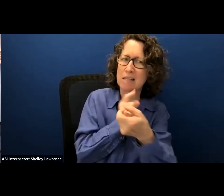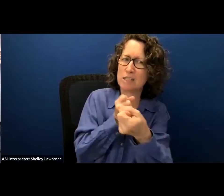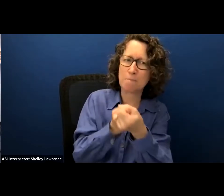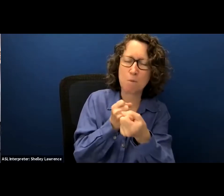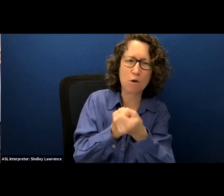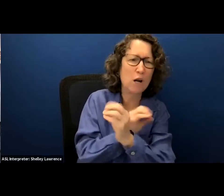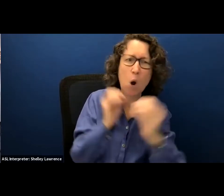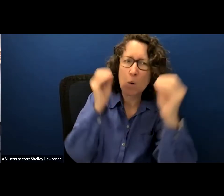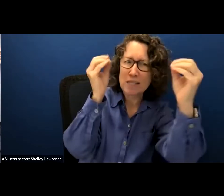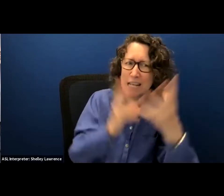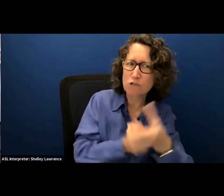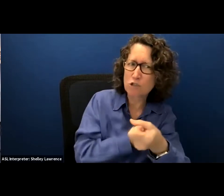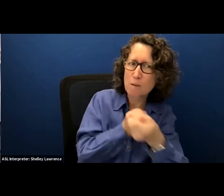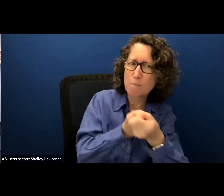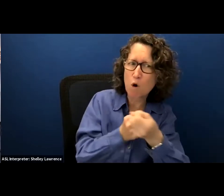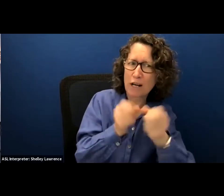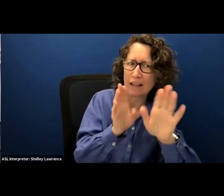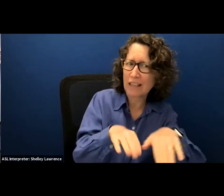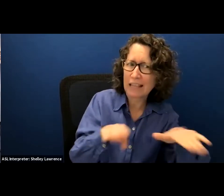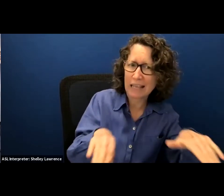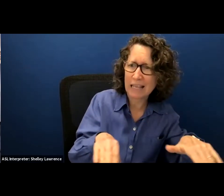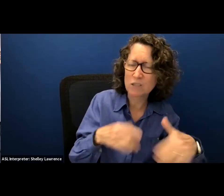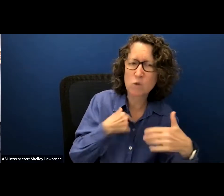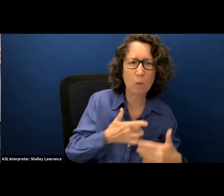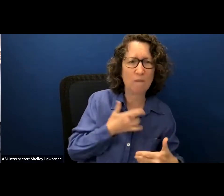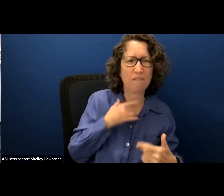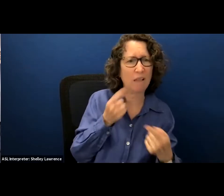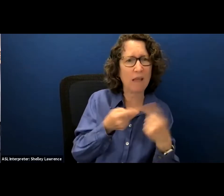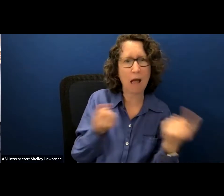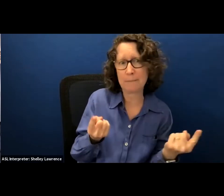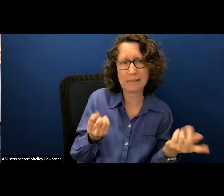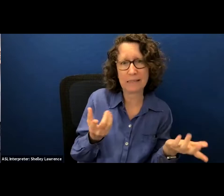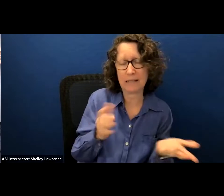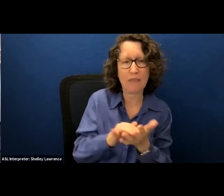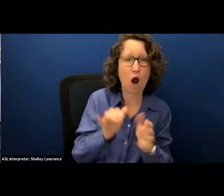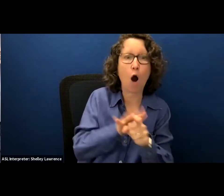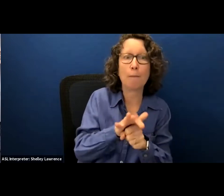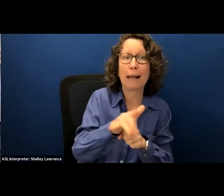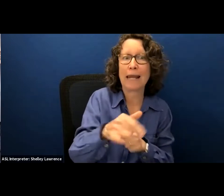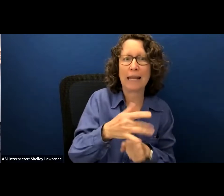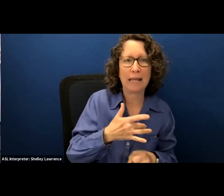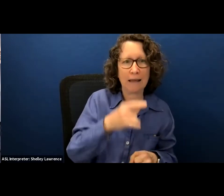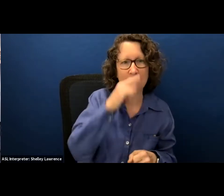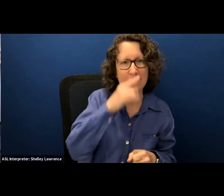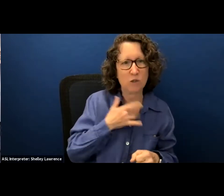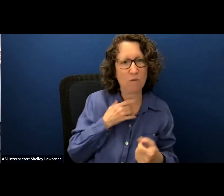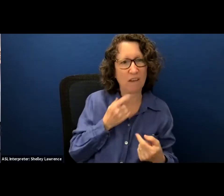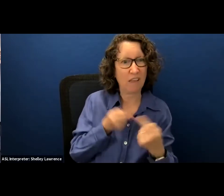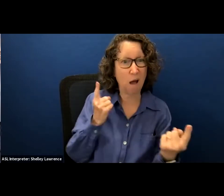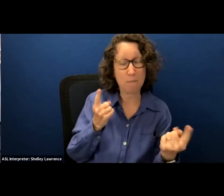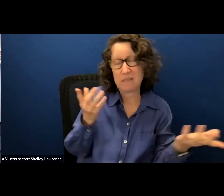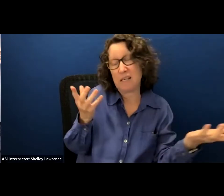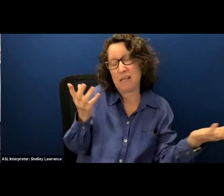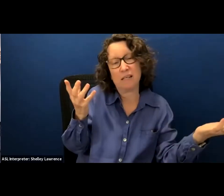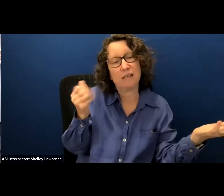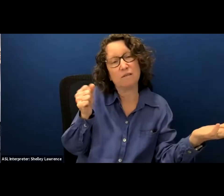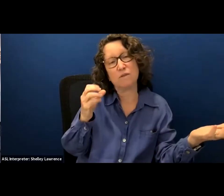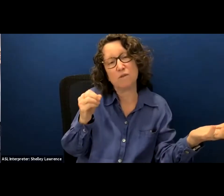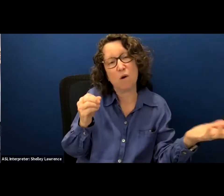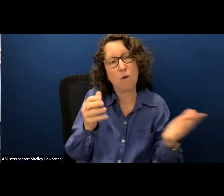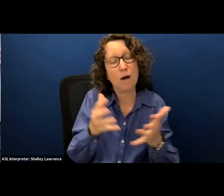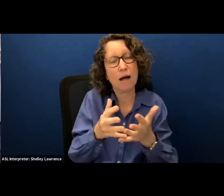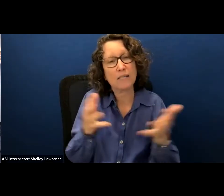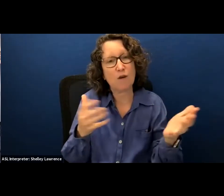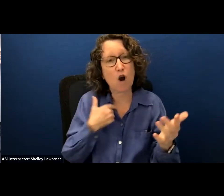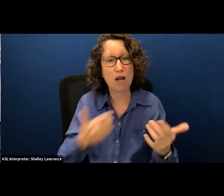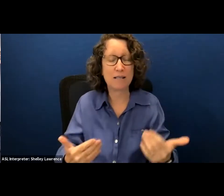there's no teachers supporting the kids who feel the opposite. And there's plenty of kids that feel the opposite. So, as far